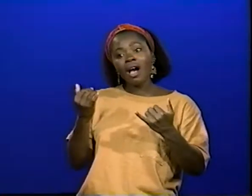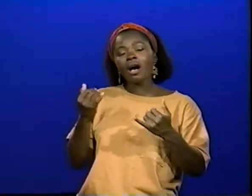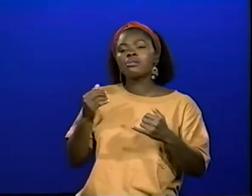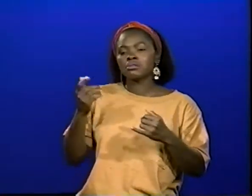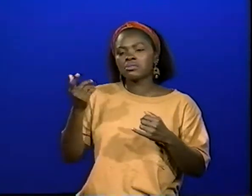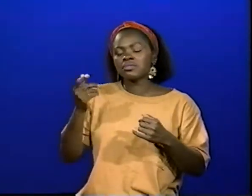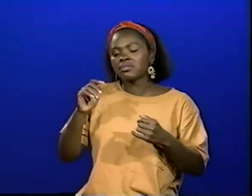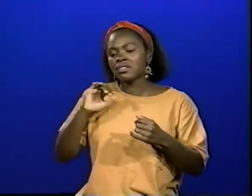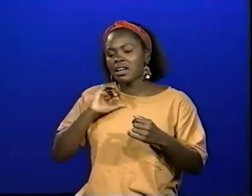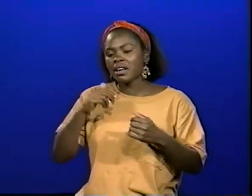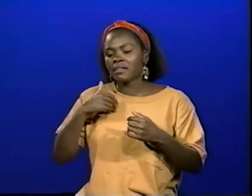Now,